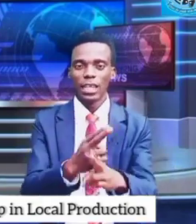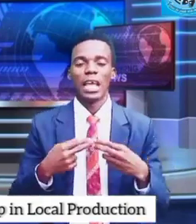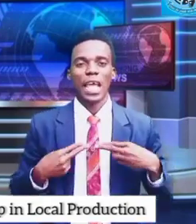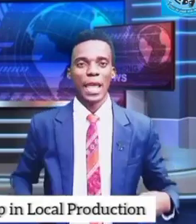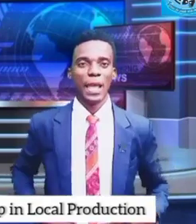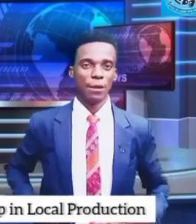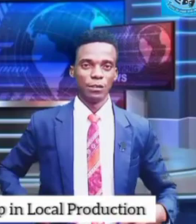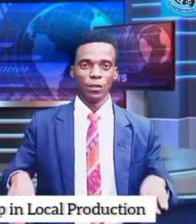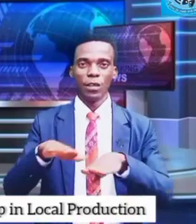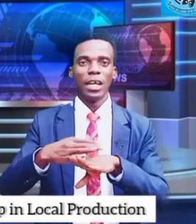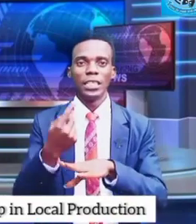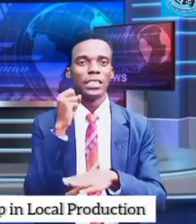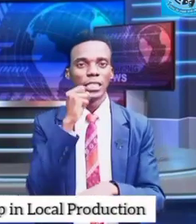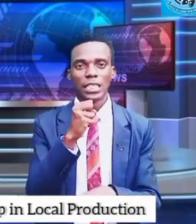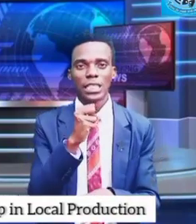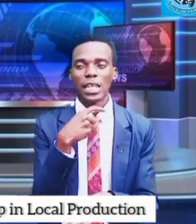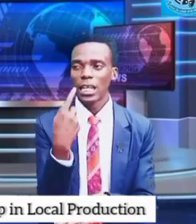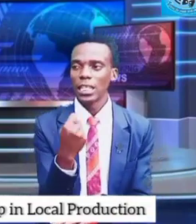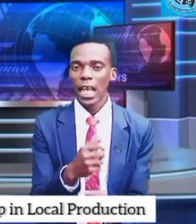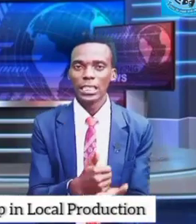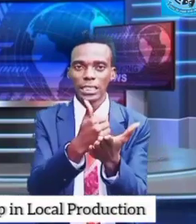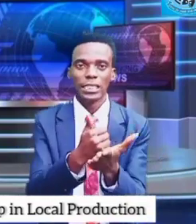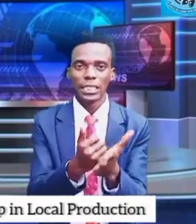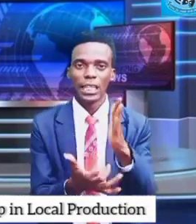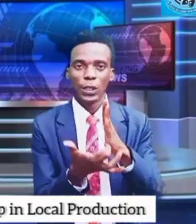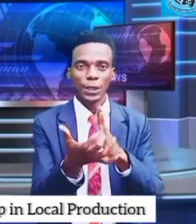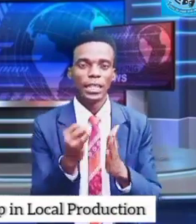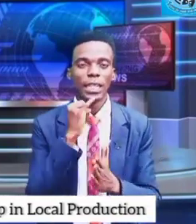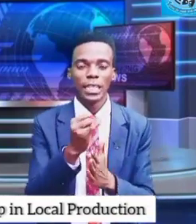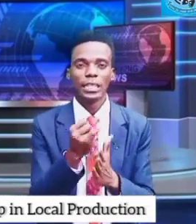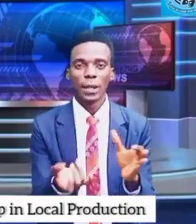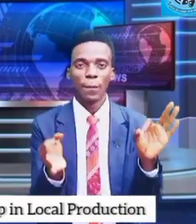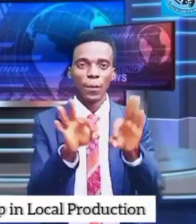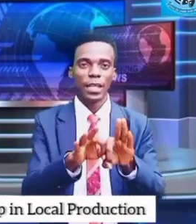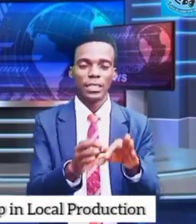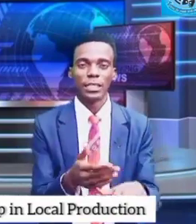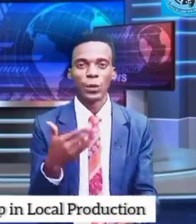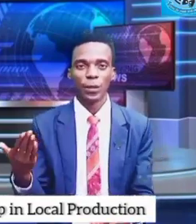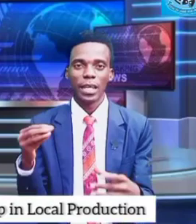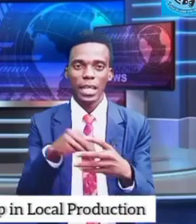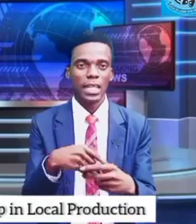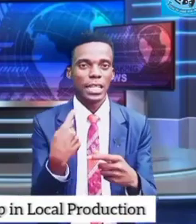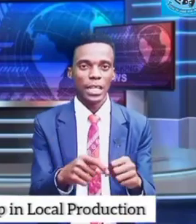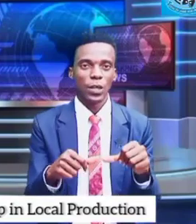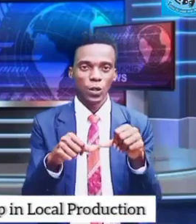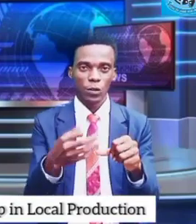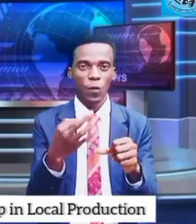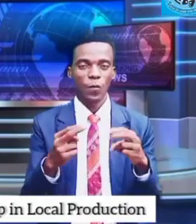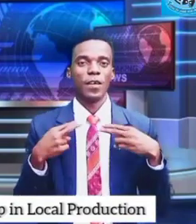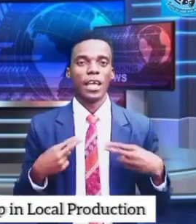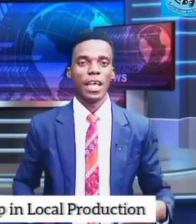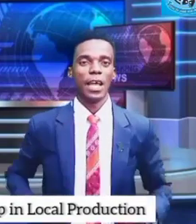she averred the access to assistive technology is an essential component in the continuum of healthcare